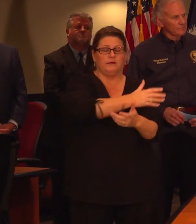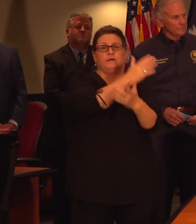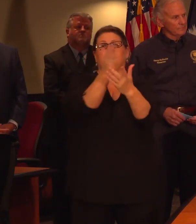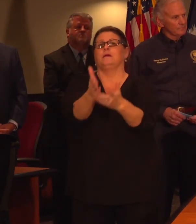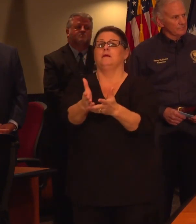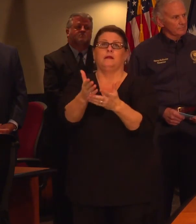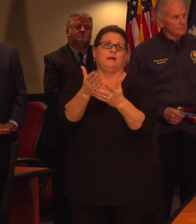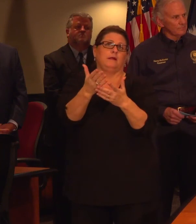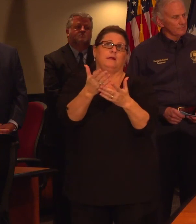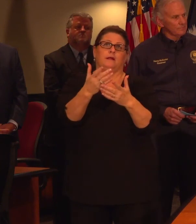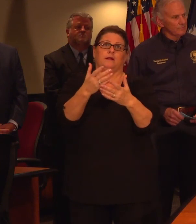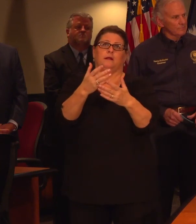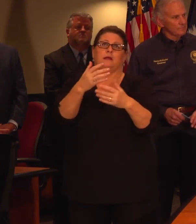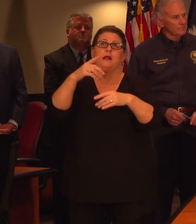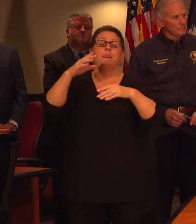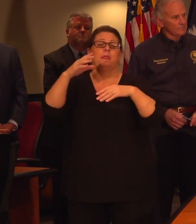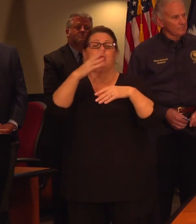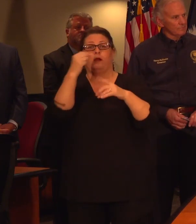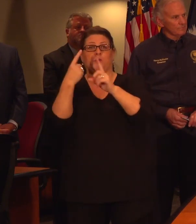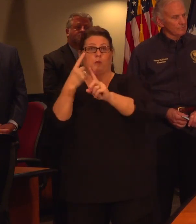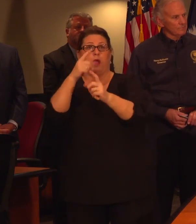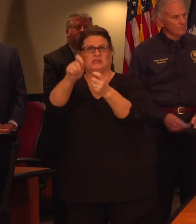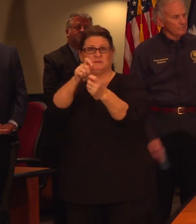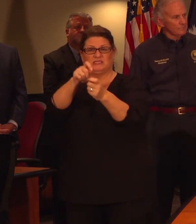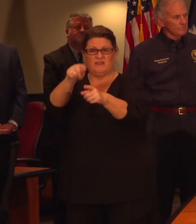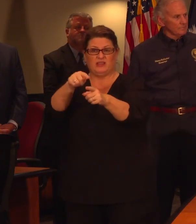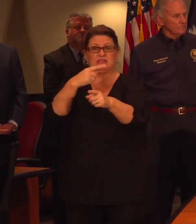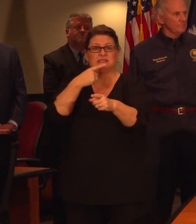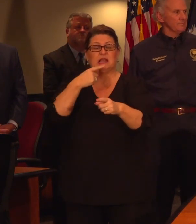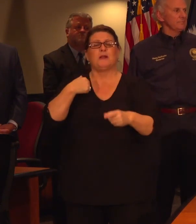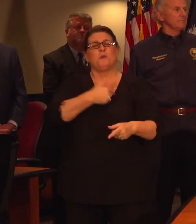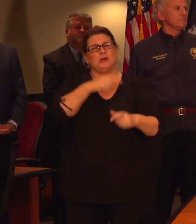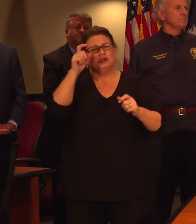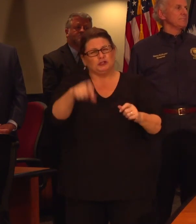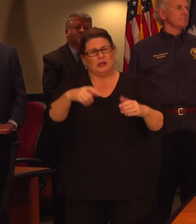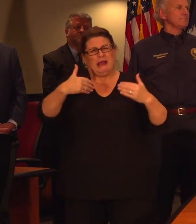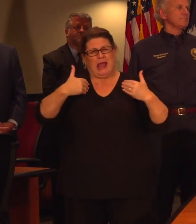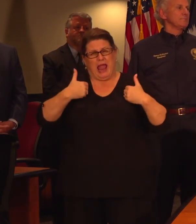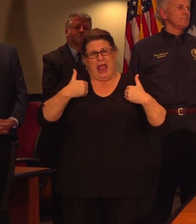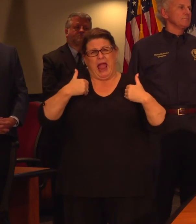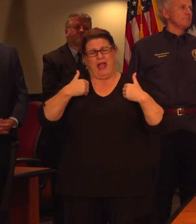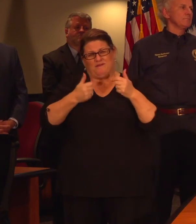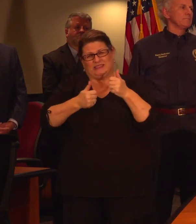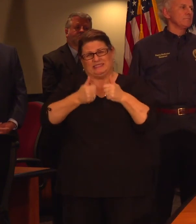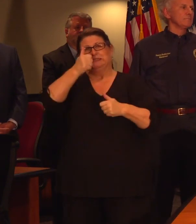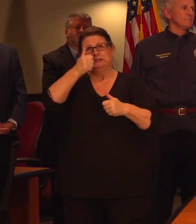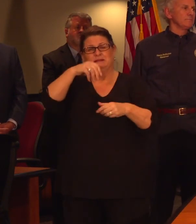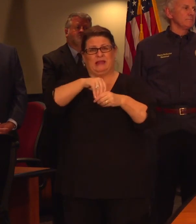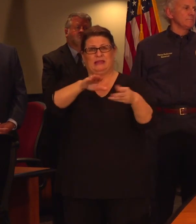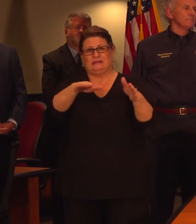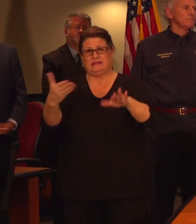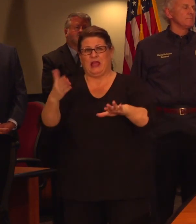preliminary projections based on one particular model suggest that we may see a peak in deaths in the first part